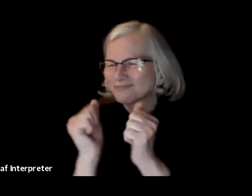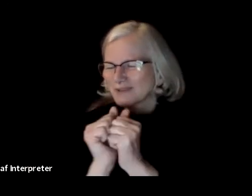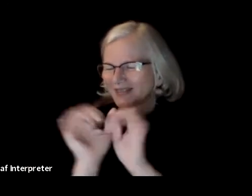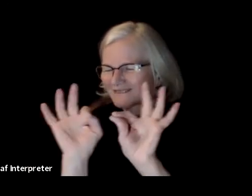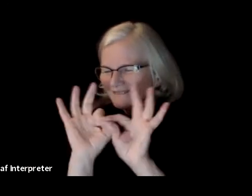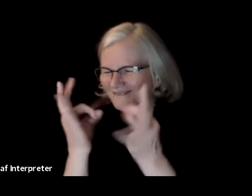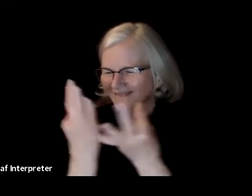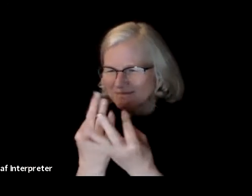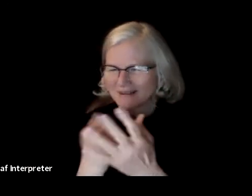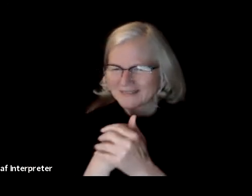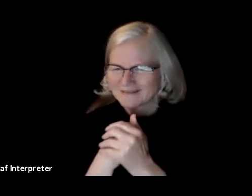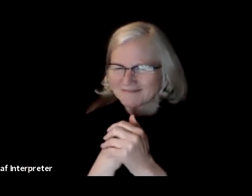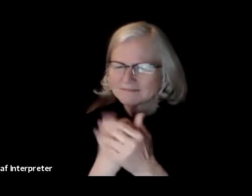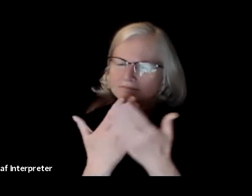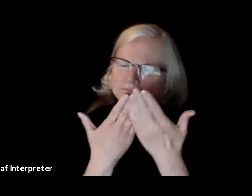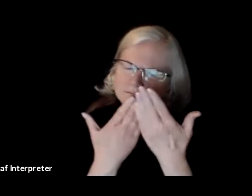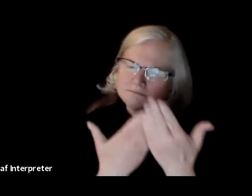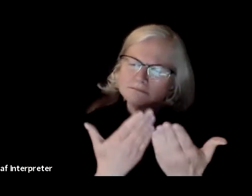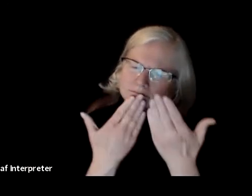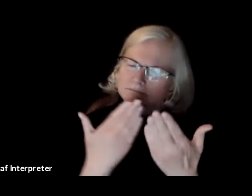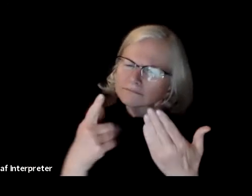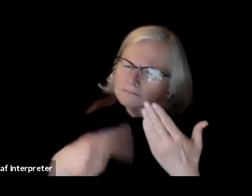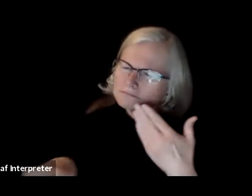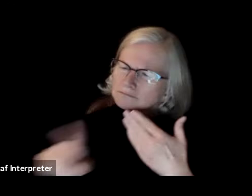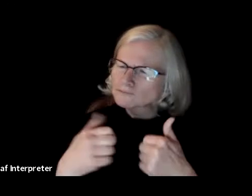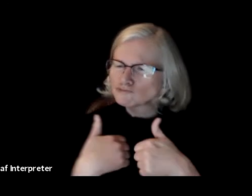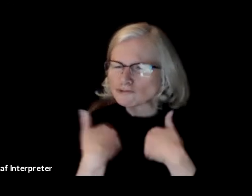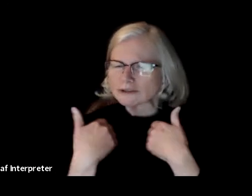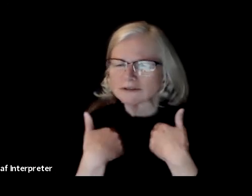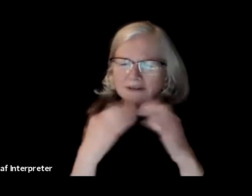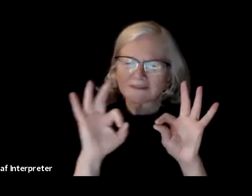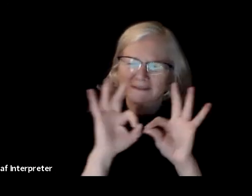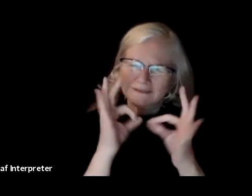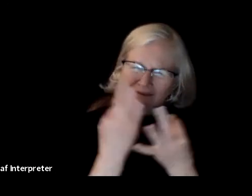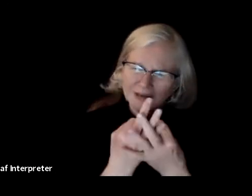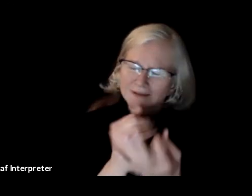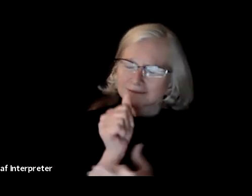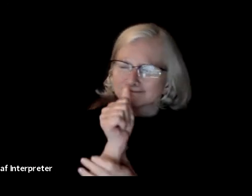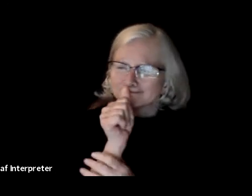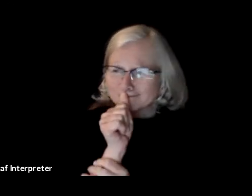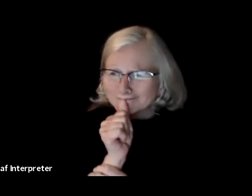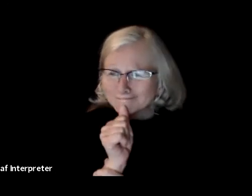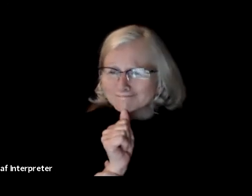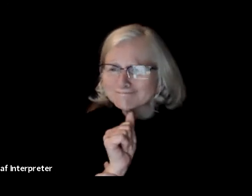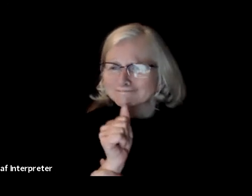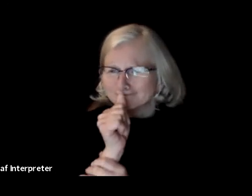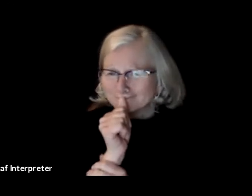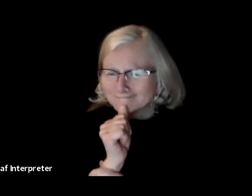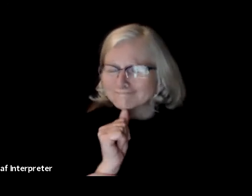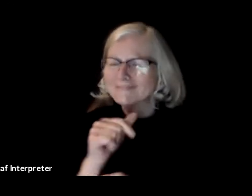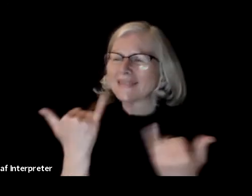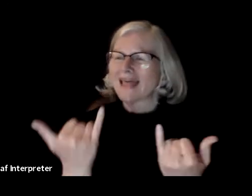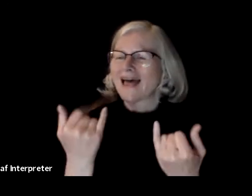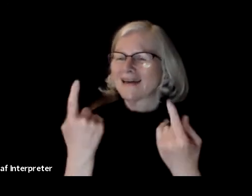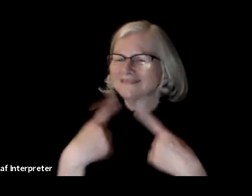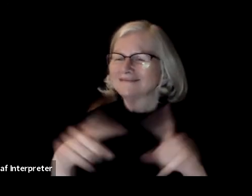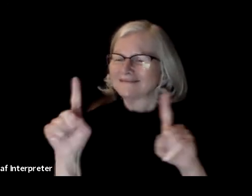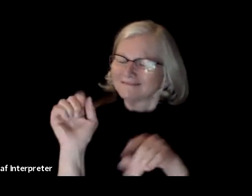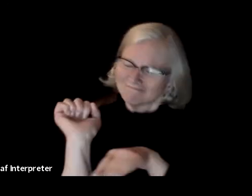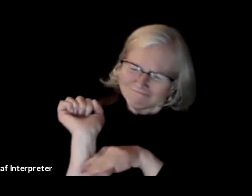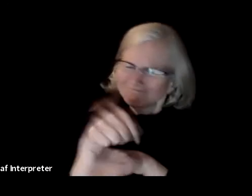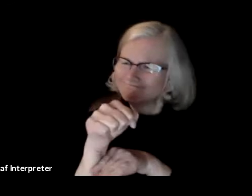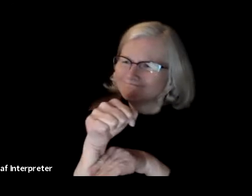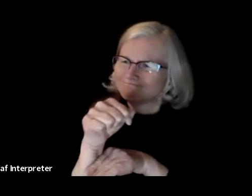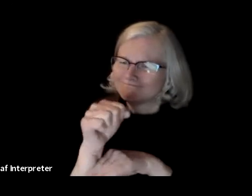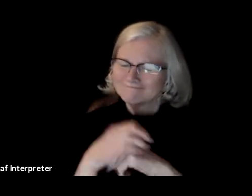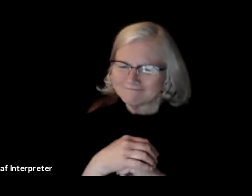those residents and their families for their patience, their perseverance, and to our incredible caregivers for their